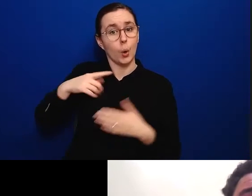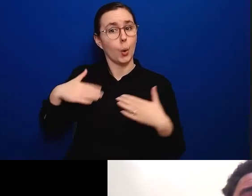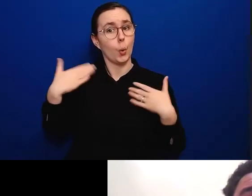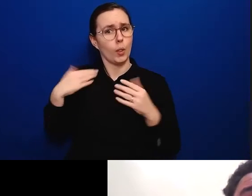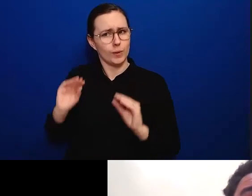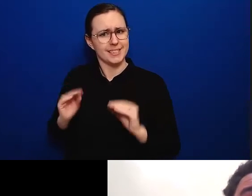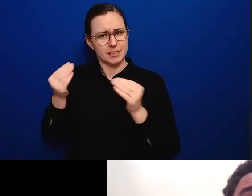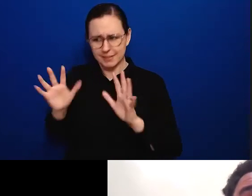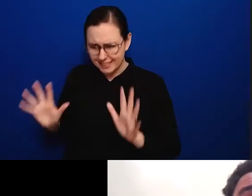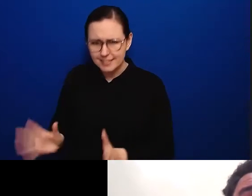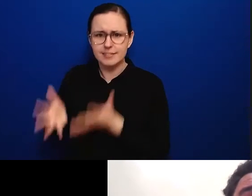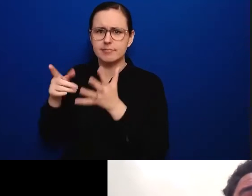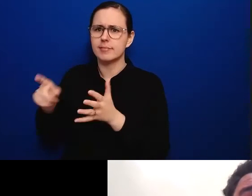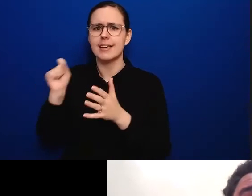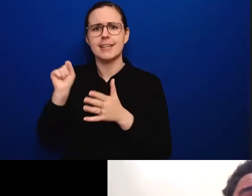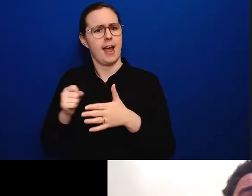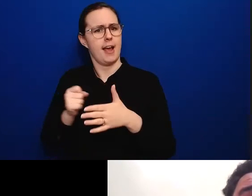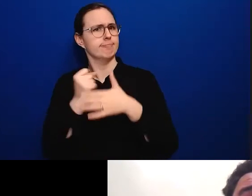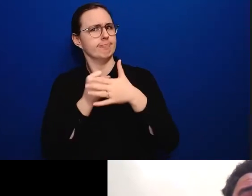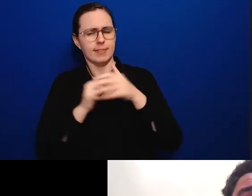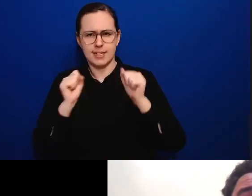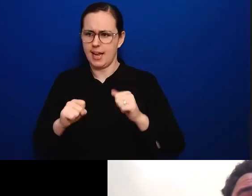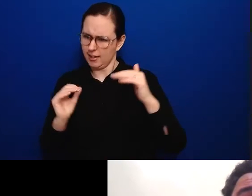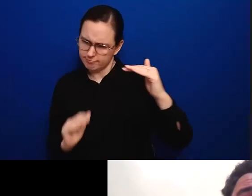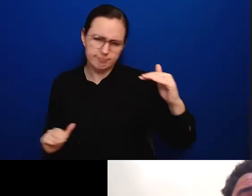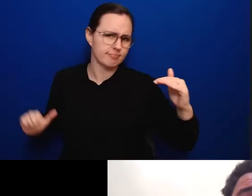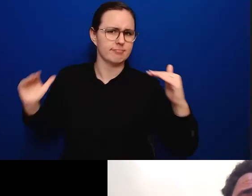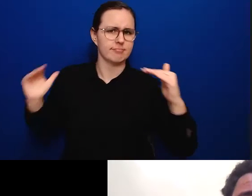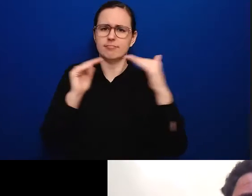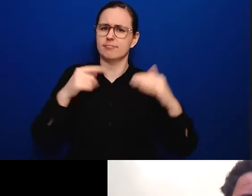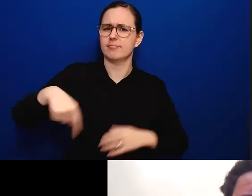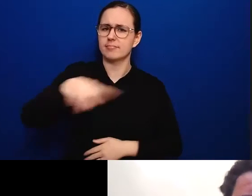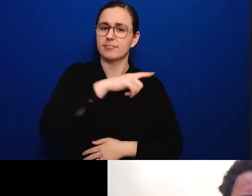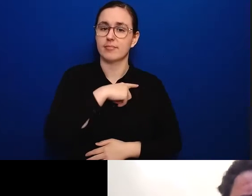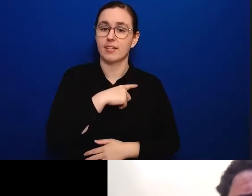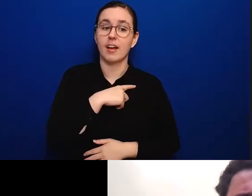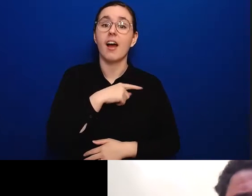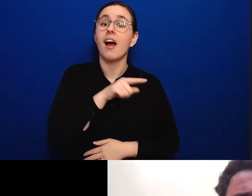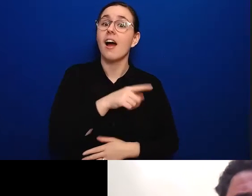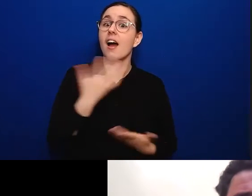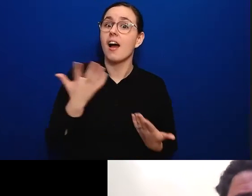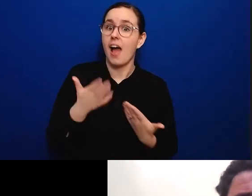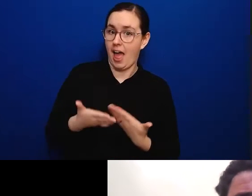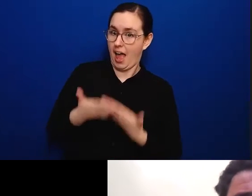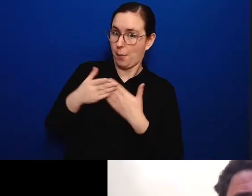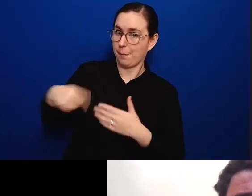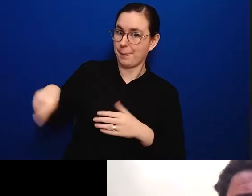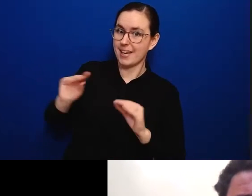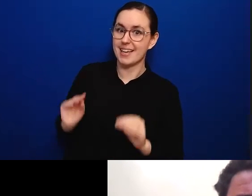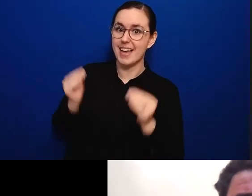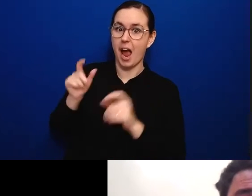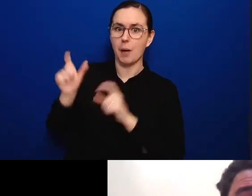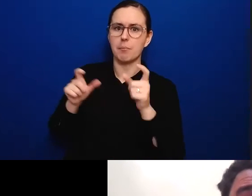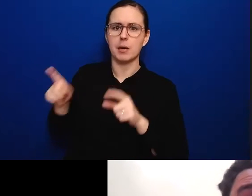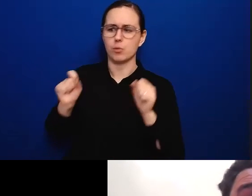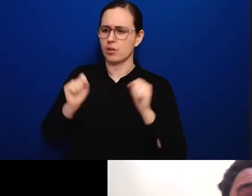those points will give them the courage, and, you know, it will create a space for all of us that we can be inclusive of